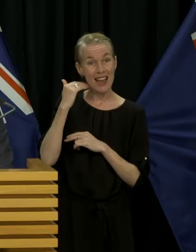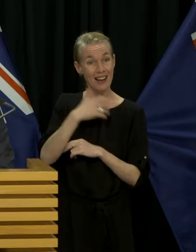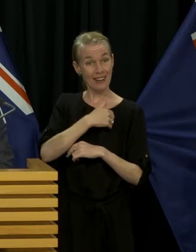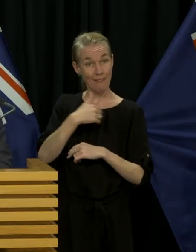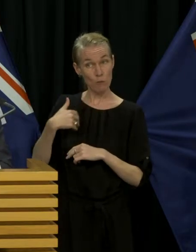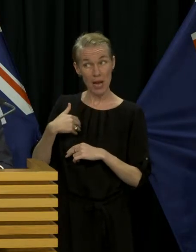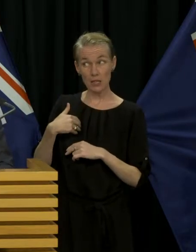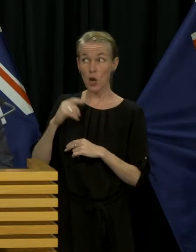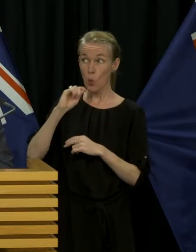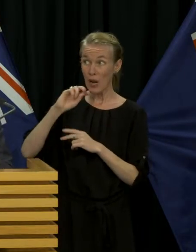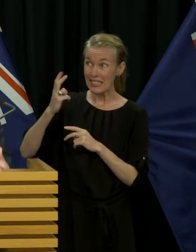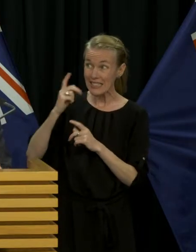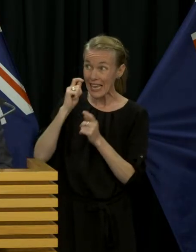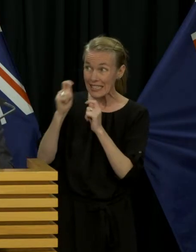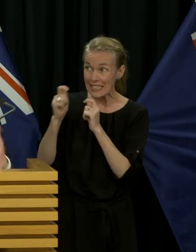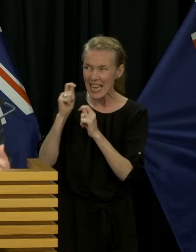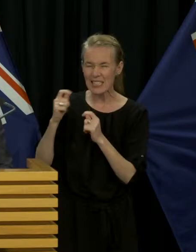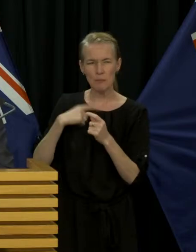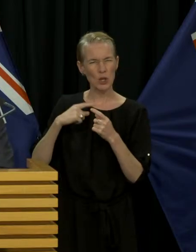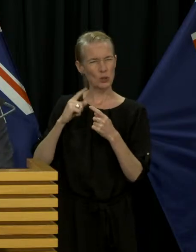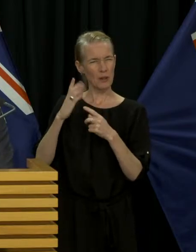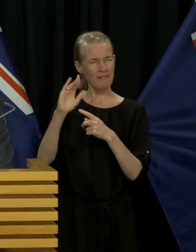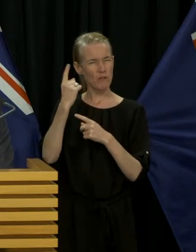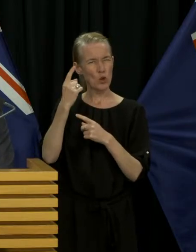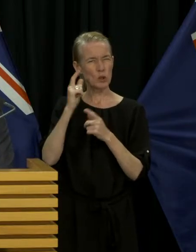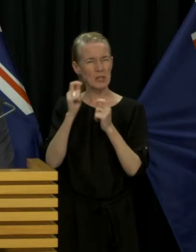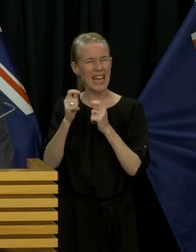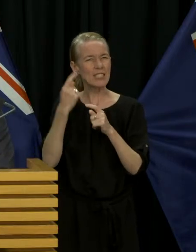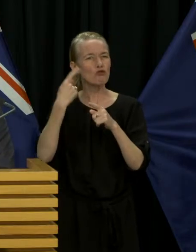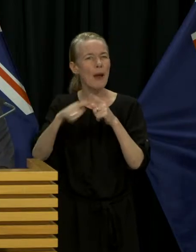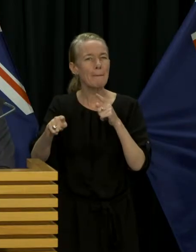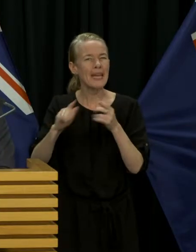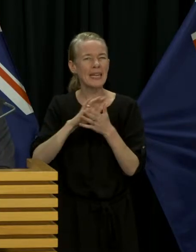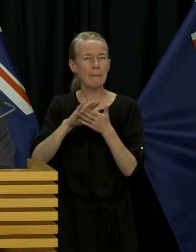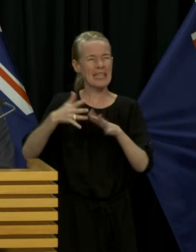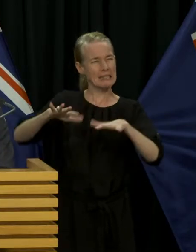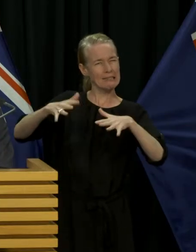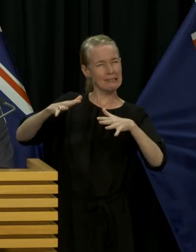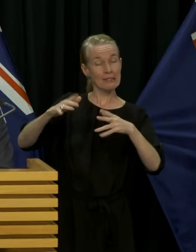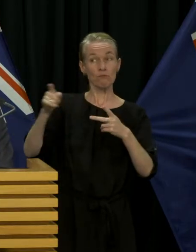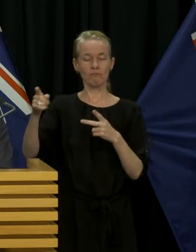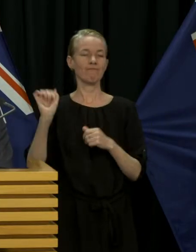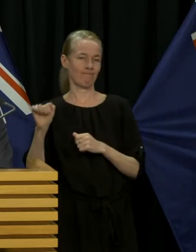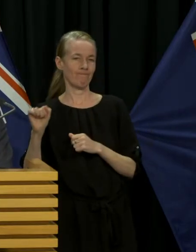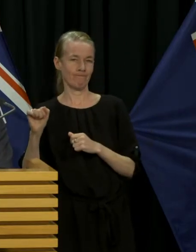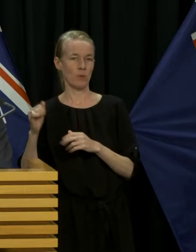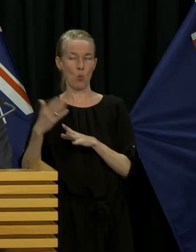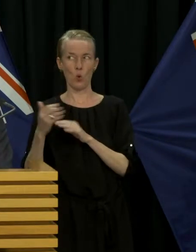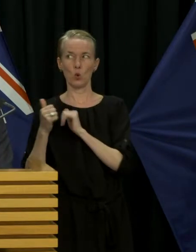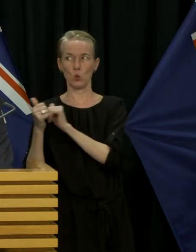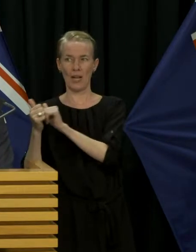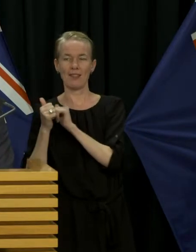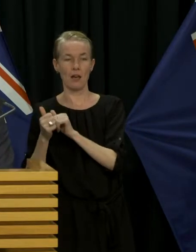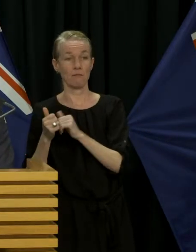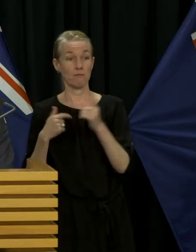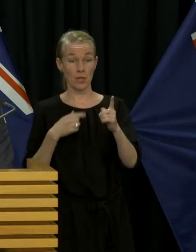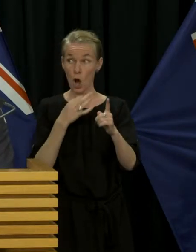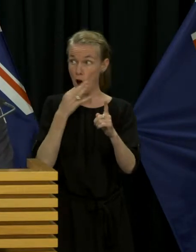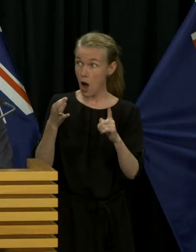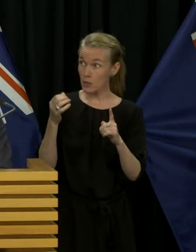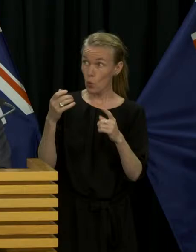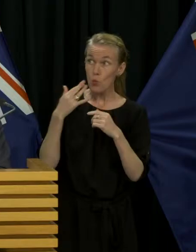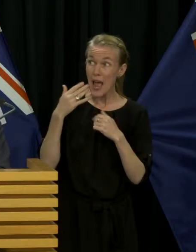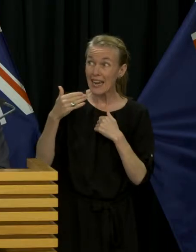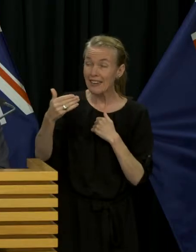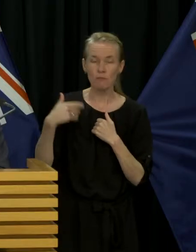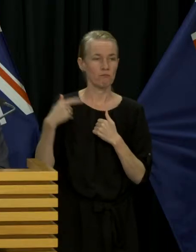requested, yes. And MFAT are working with their counterparts on the South Korea side as well around that. on that? No, I don't have a timeline to give you on that. No,